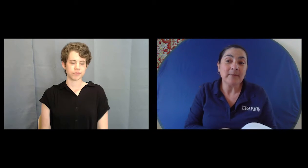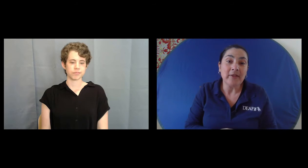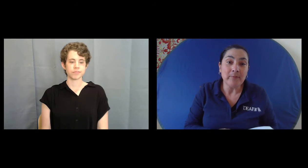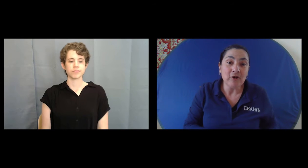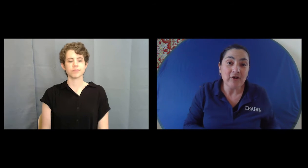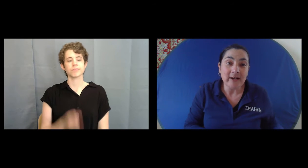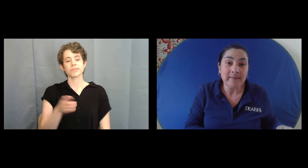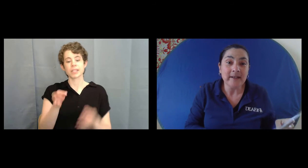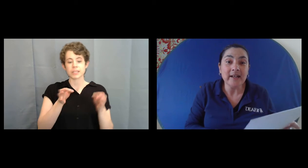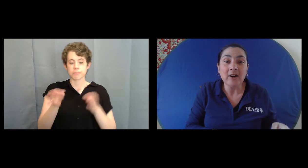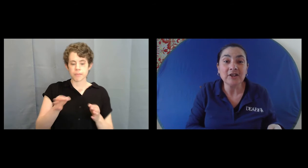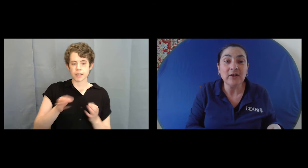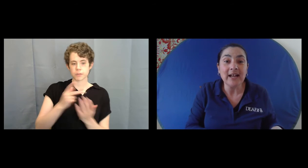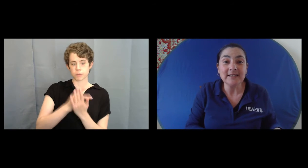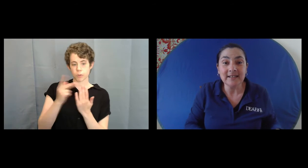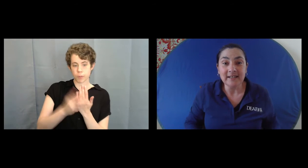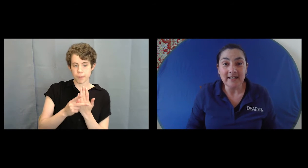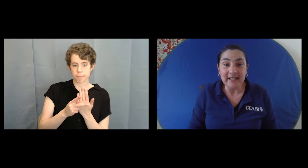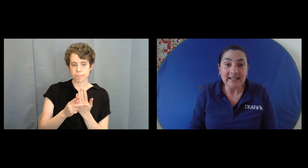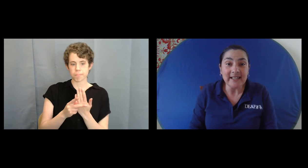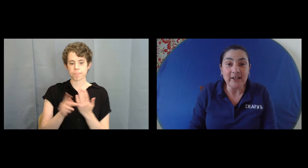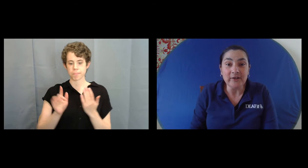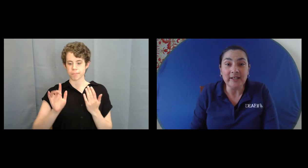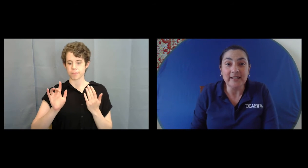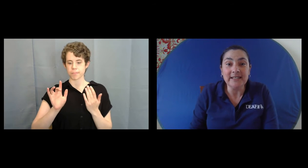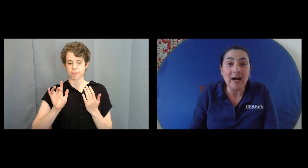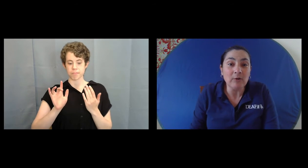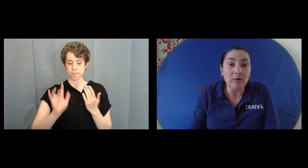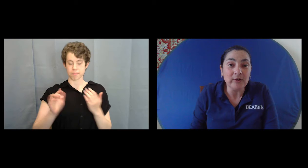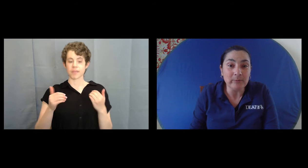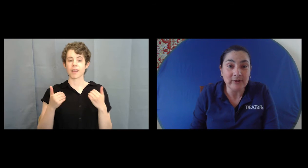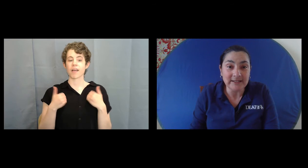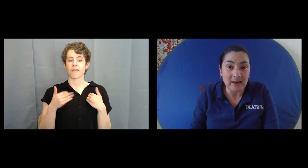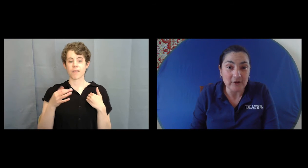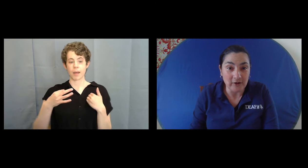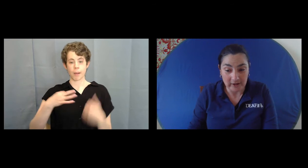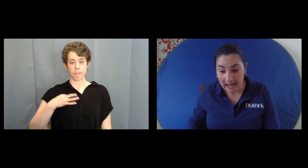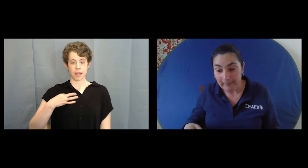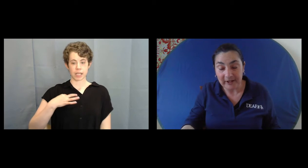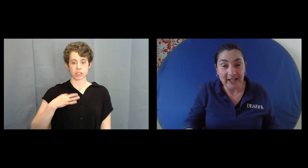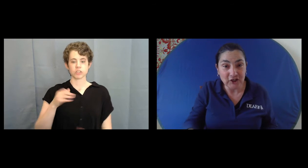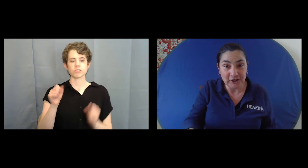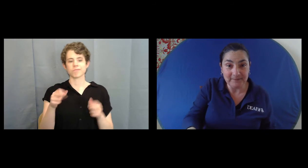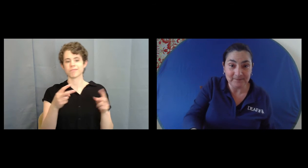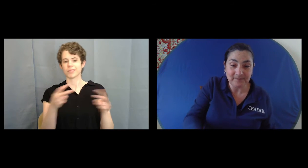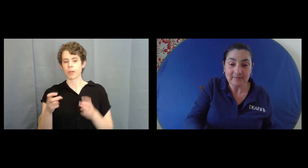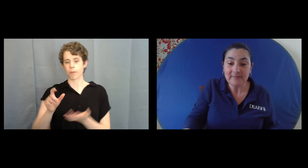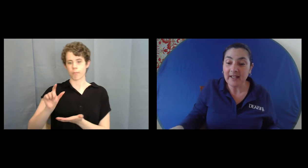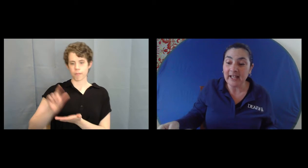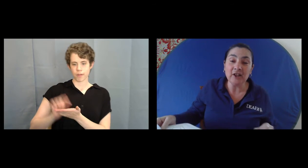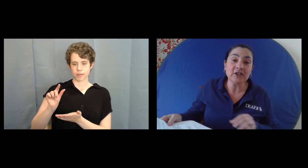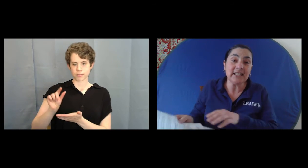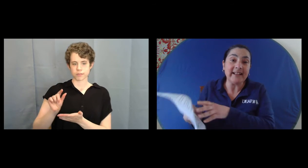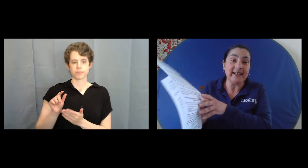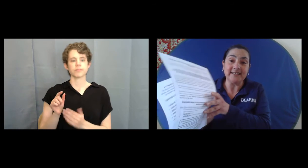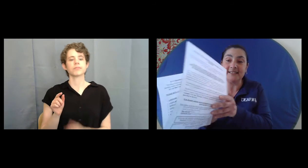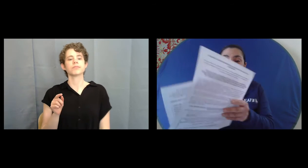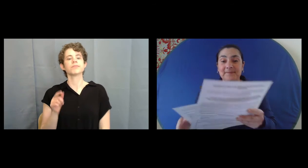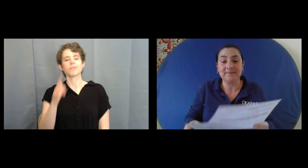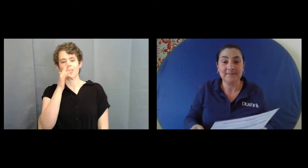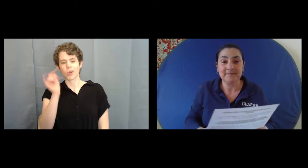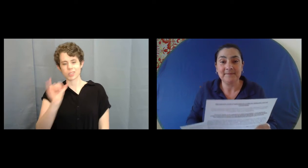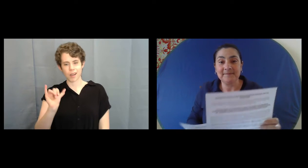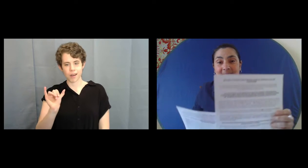It talks about the program. It also has a link that you can download and print out an application that looks like